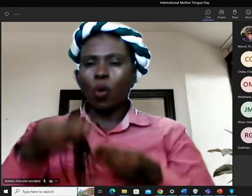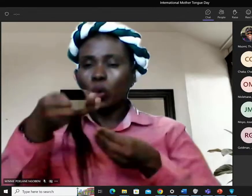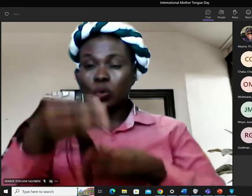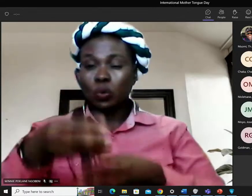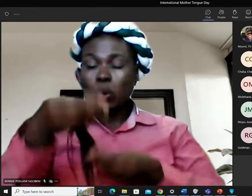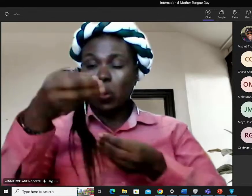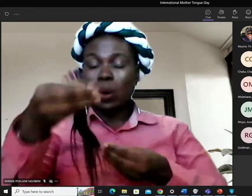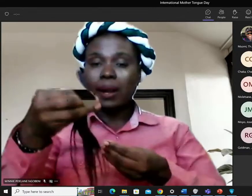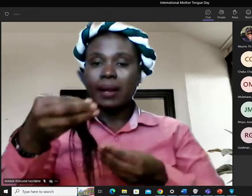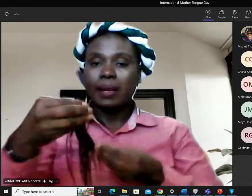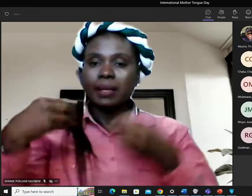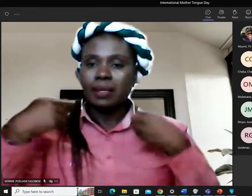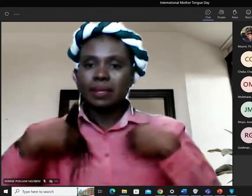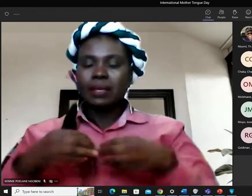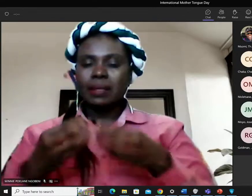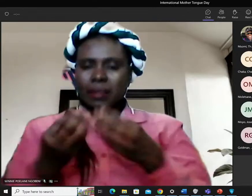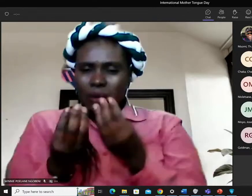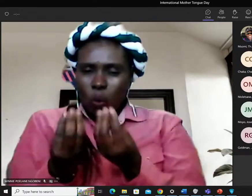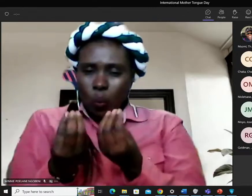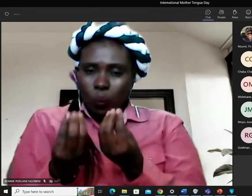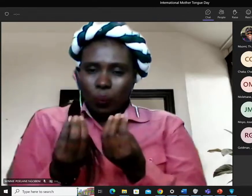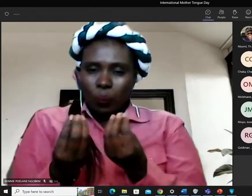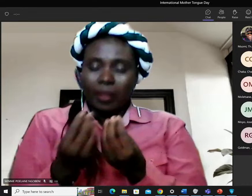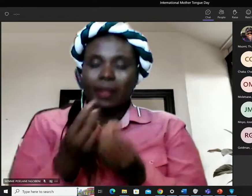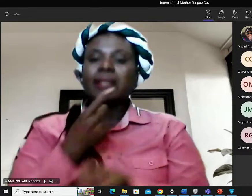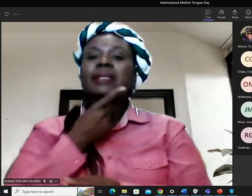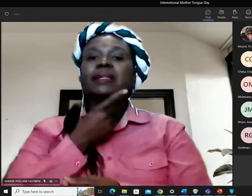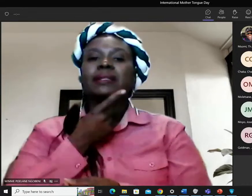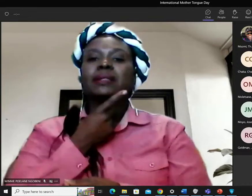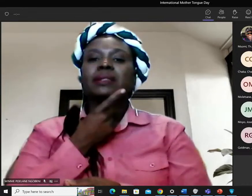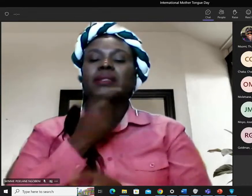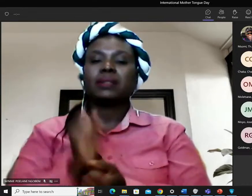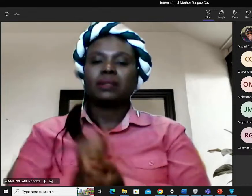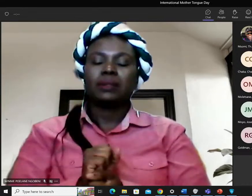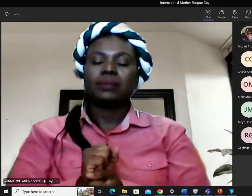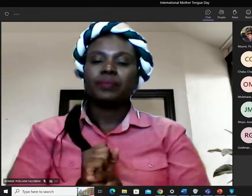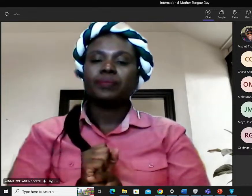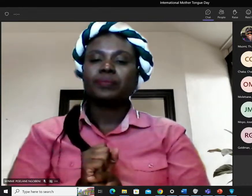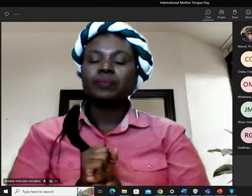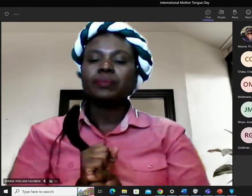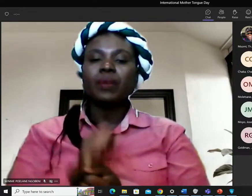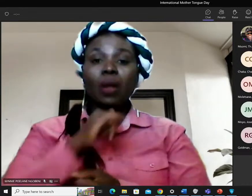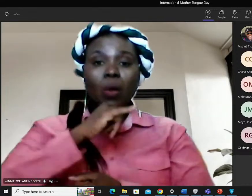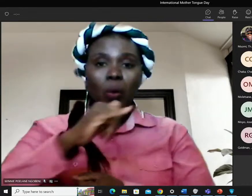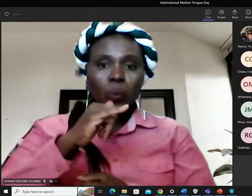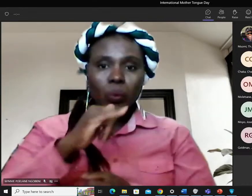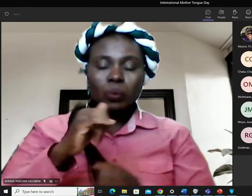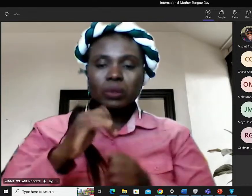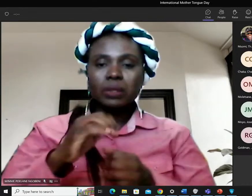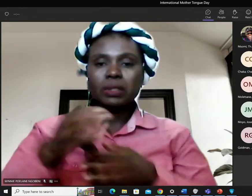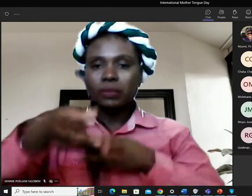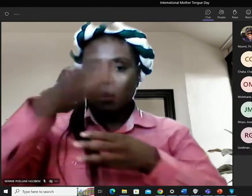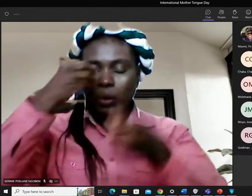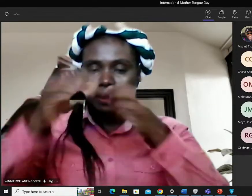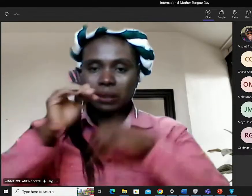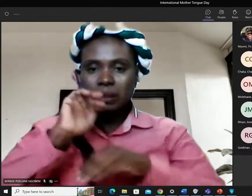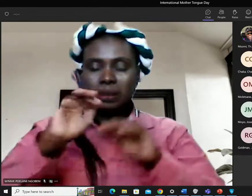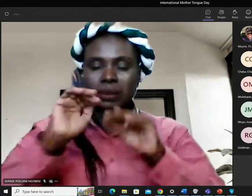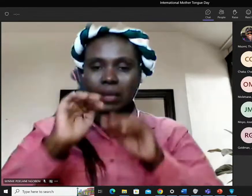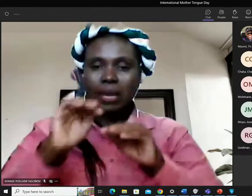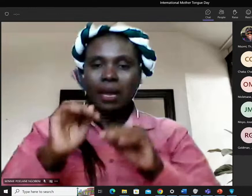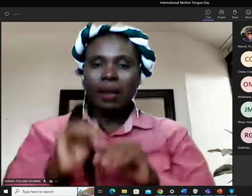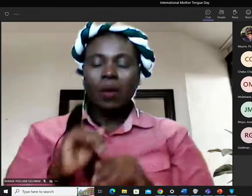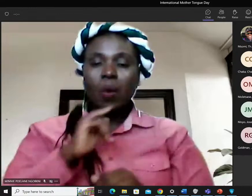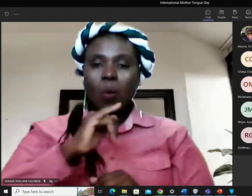by simplifying the English, which is the medium of instruction, to such a point where